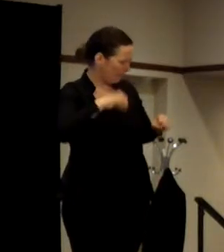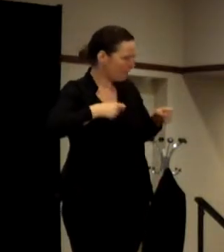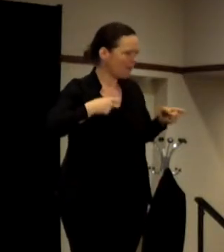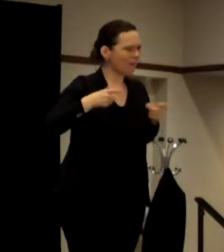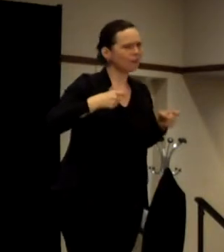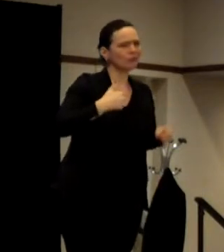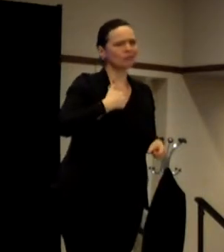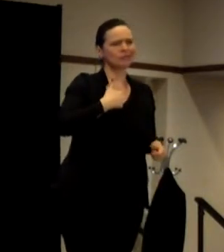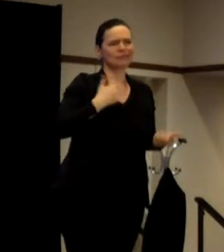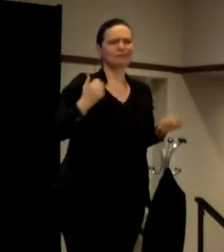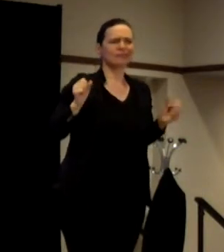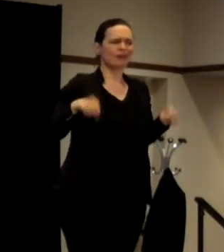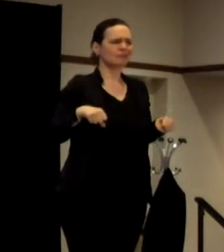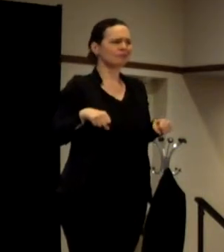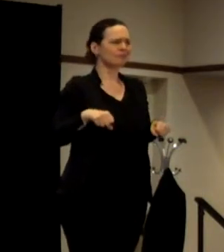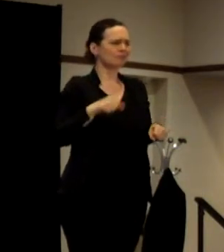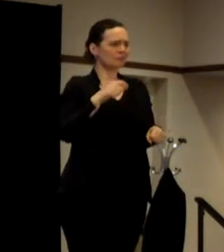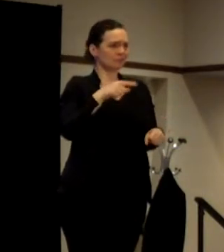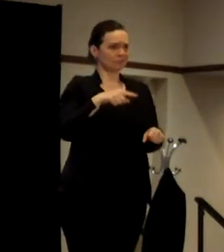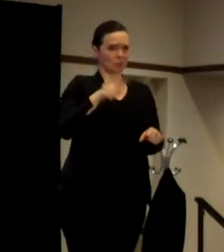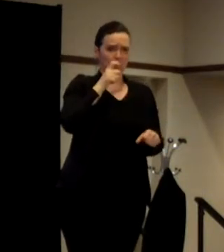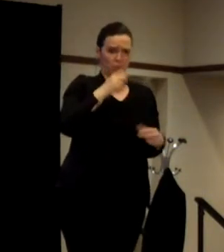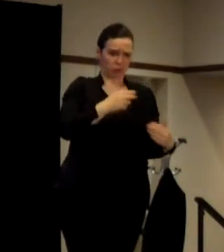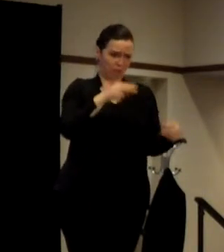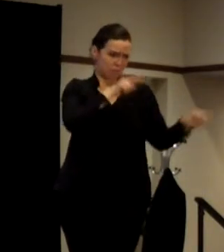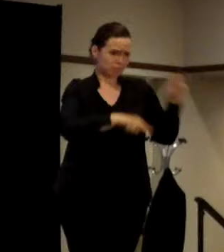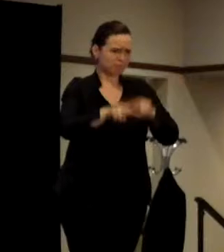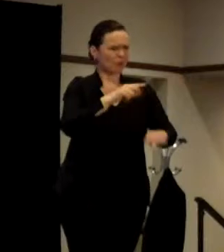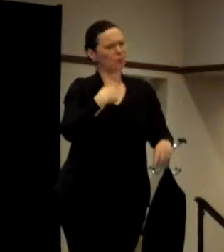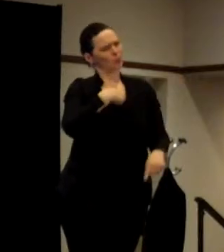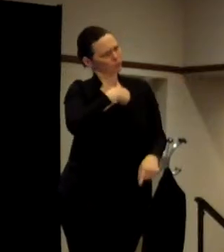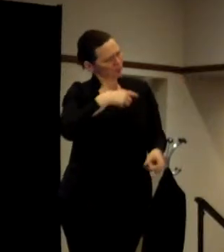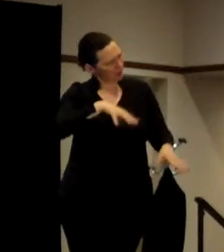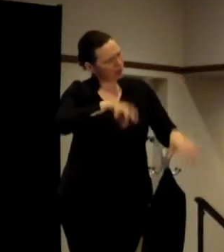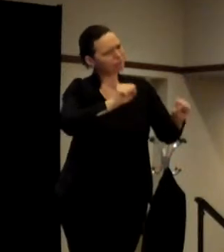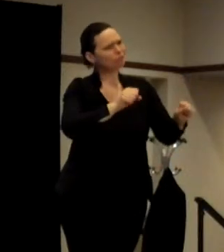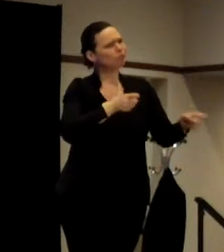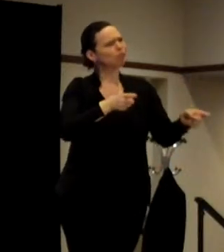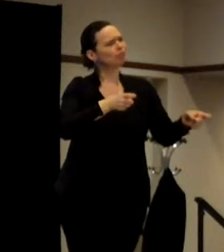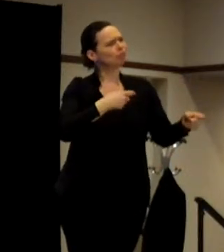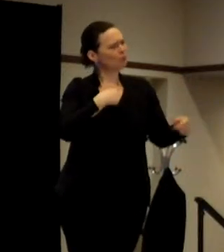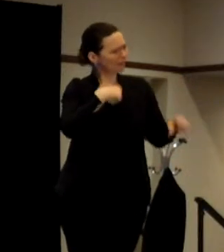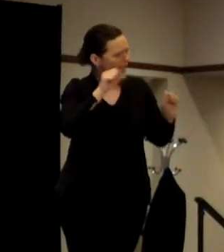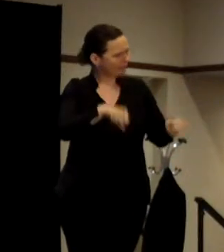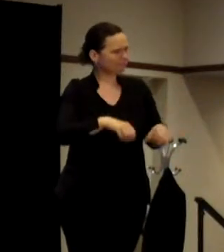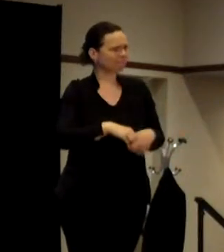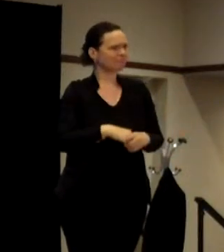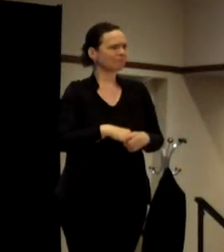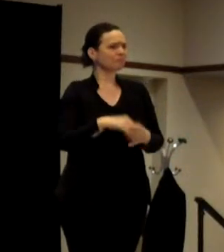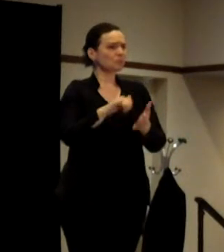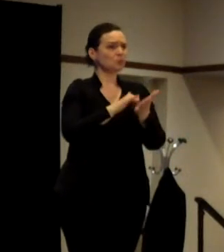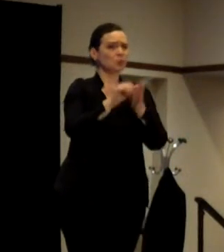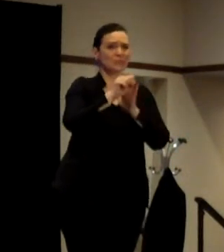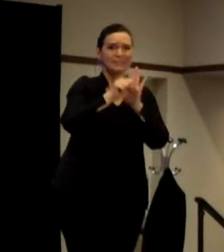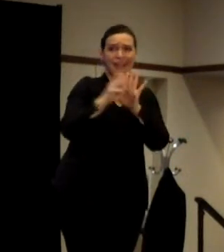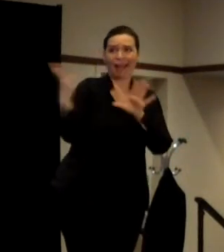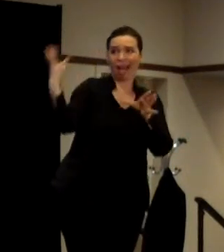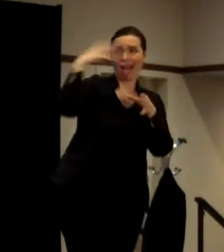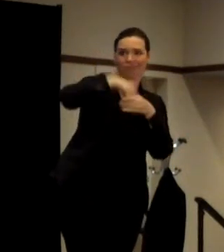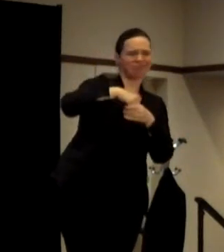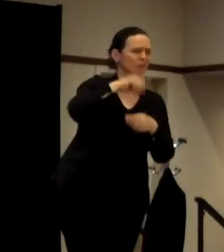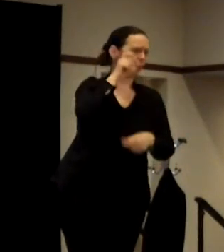it. There's certain powers that at this point in the pandemic, the New York State should not have, and they should be back in local control.